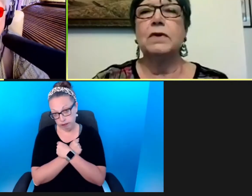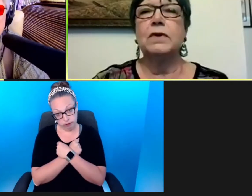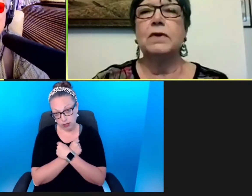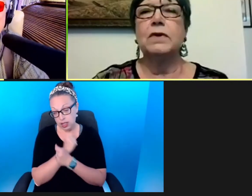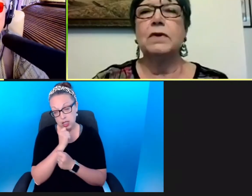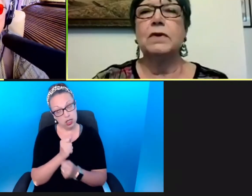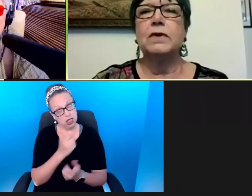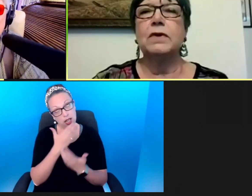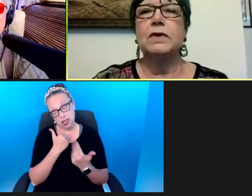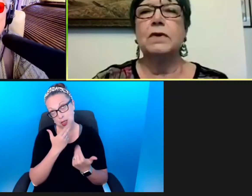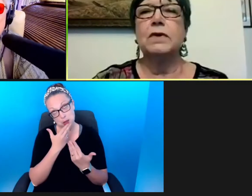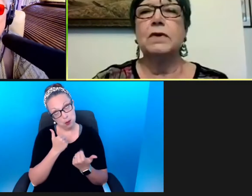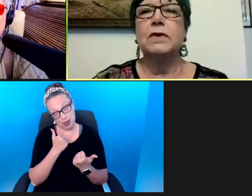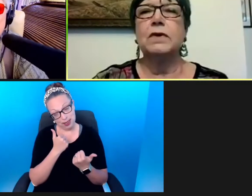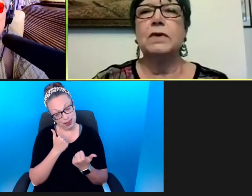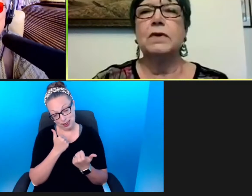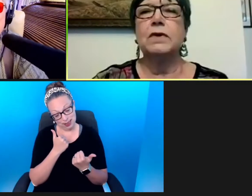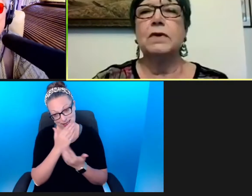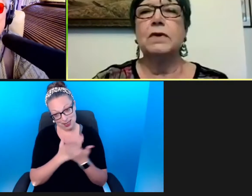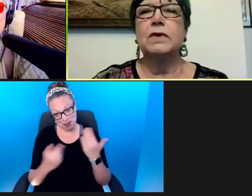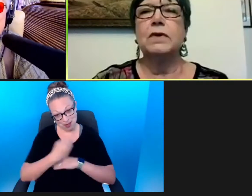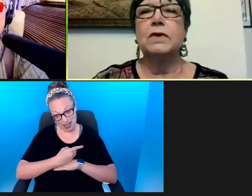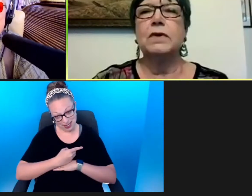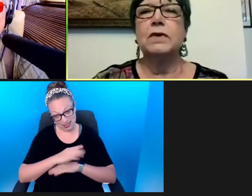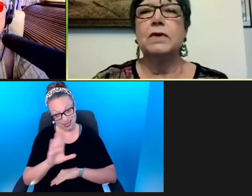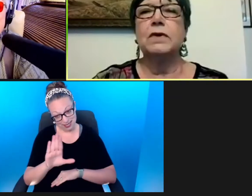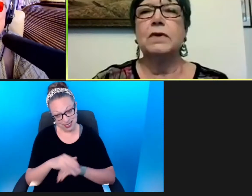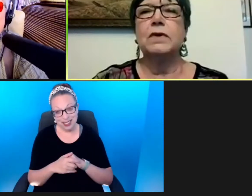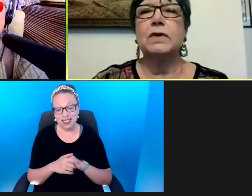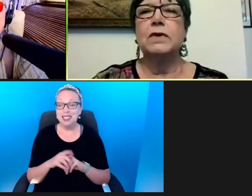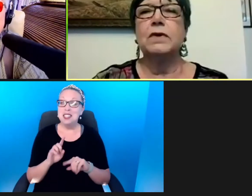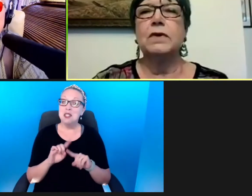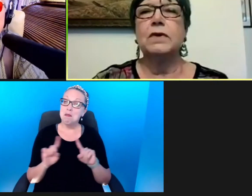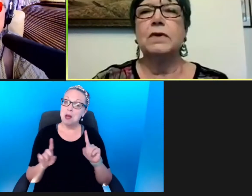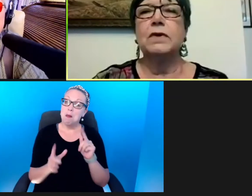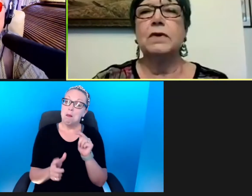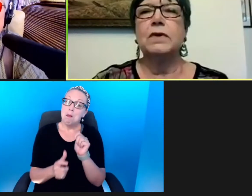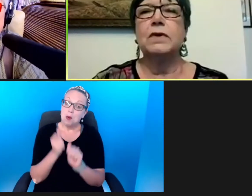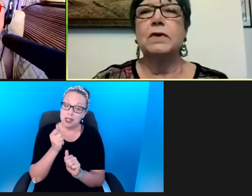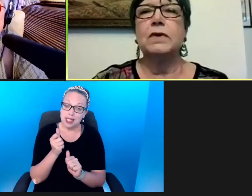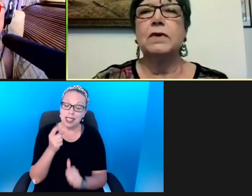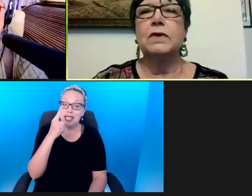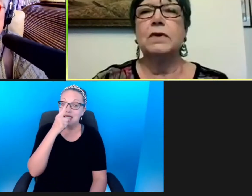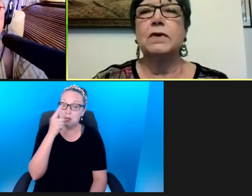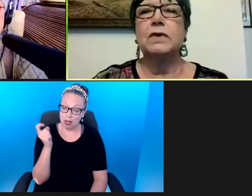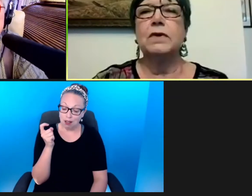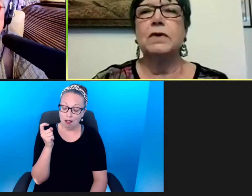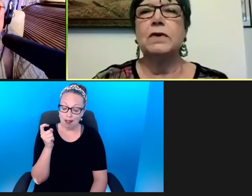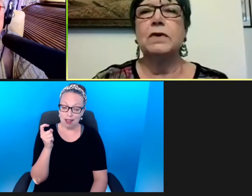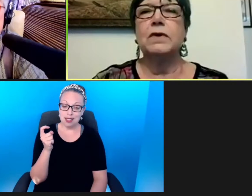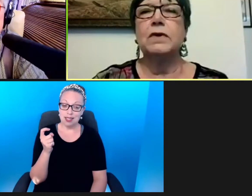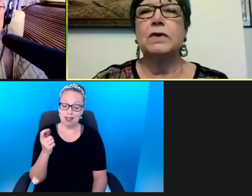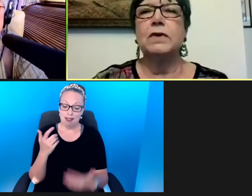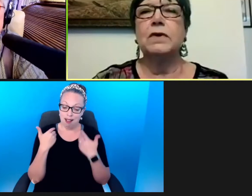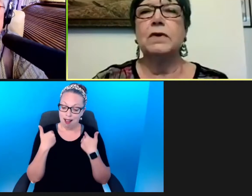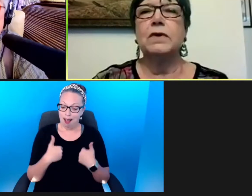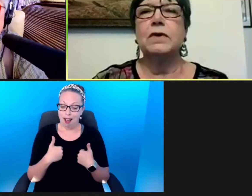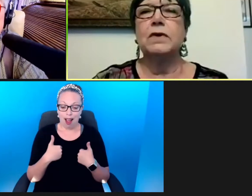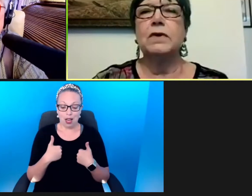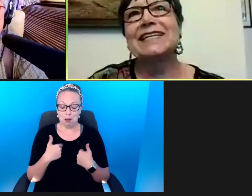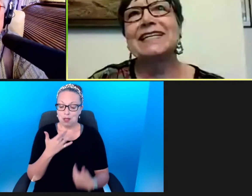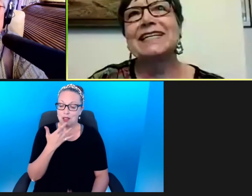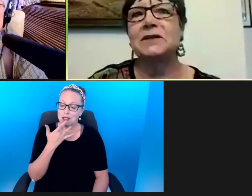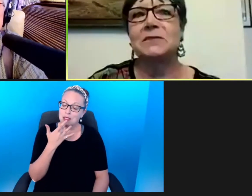but mostly it is. Mostly it is the fact that I am so fortunate